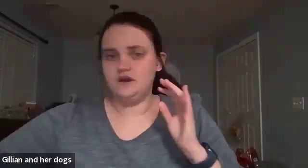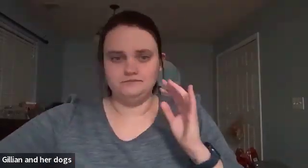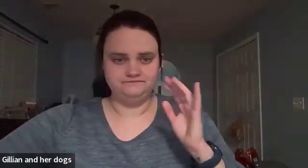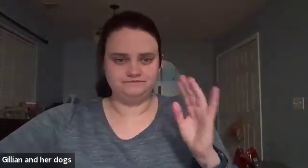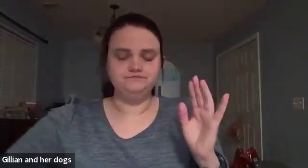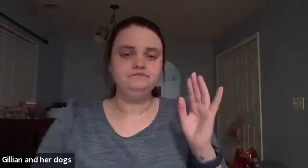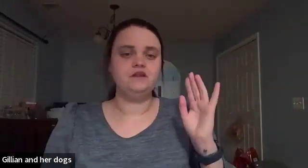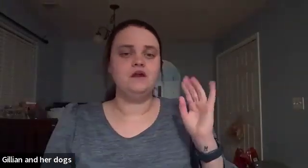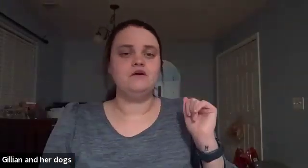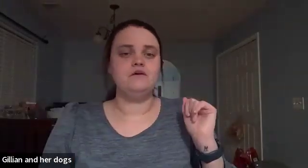So.